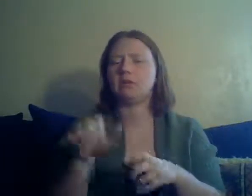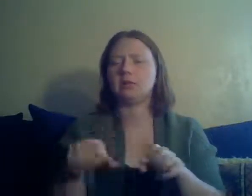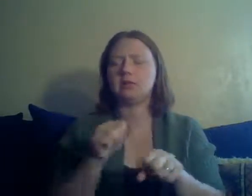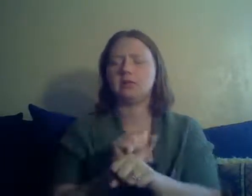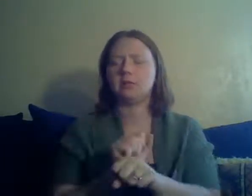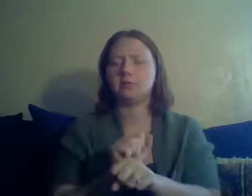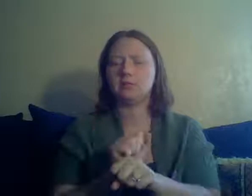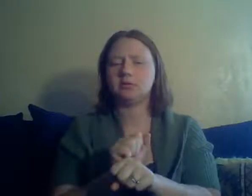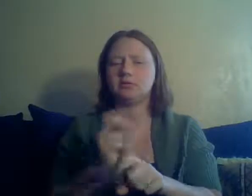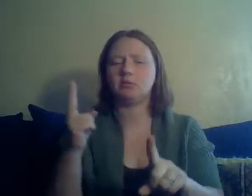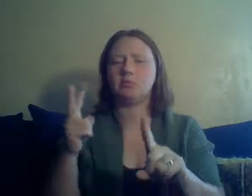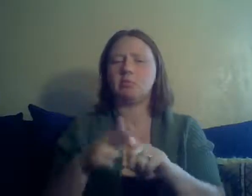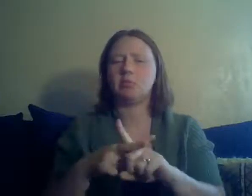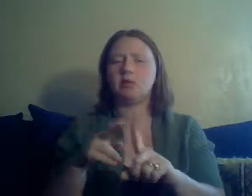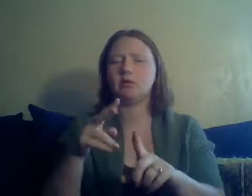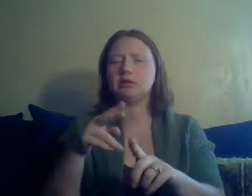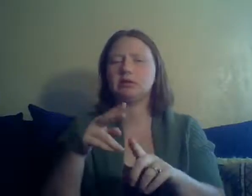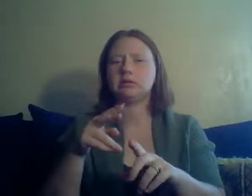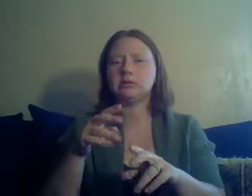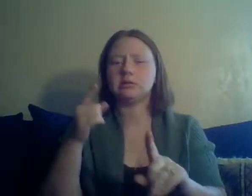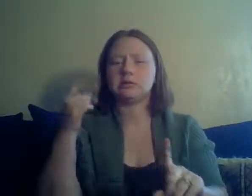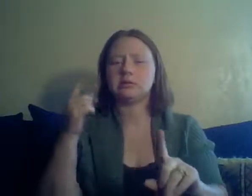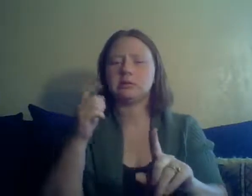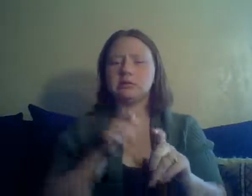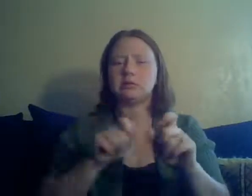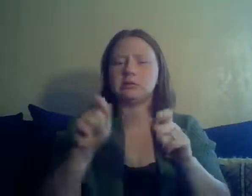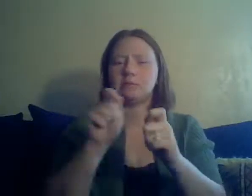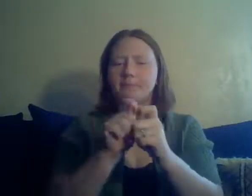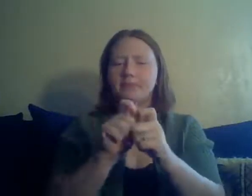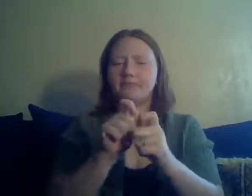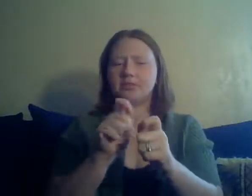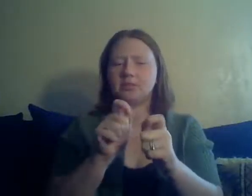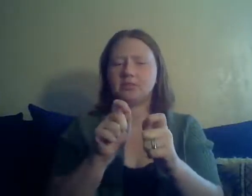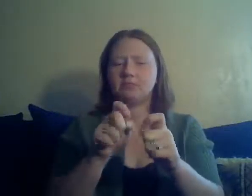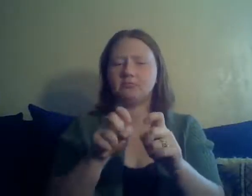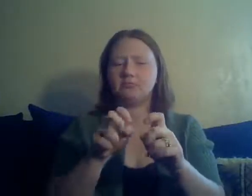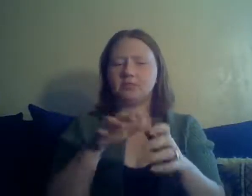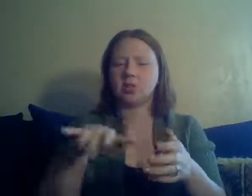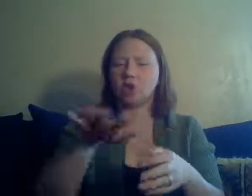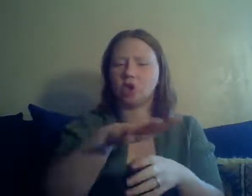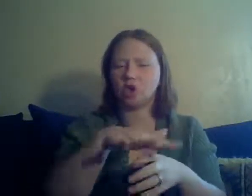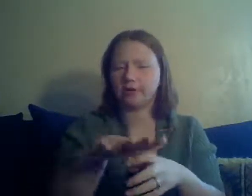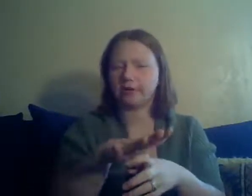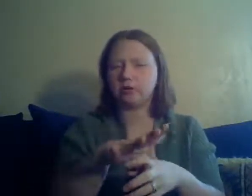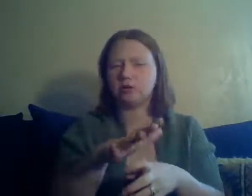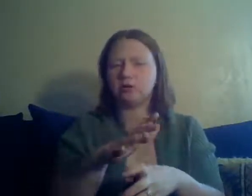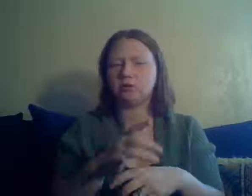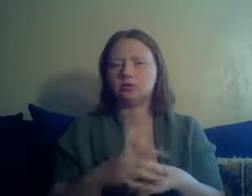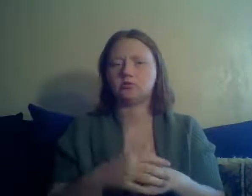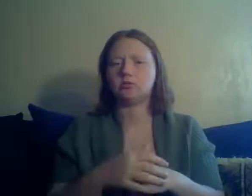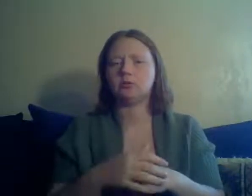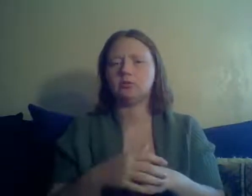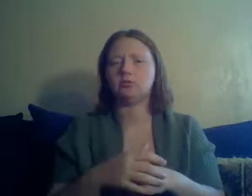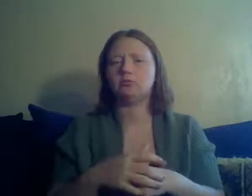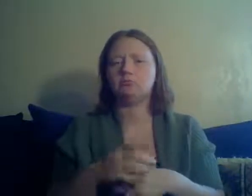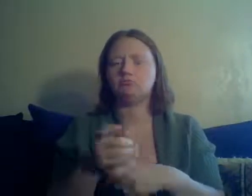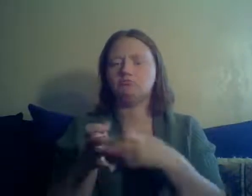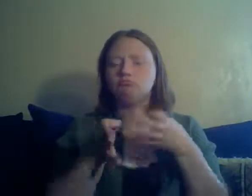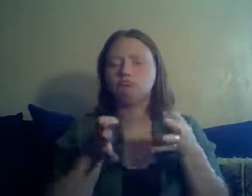particular content area. And I'm going to use two examples to really illustrate how you could do this on very different levels. First of all,